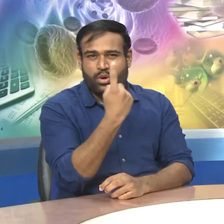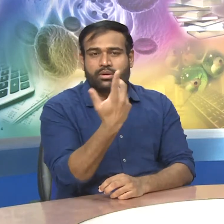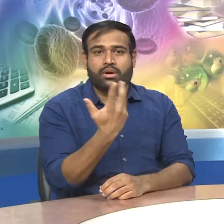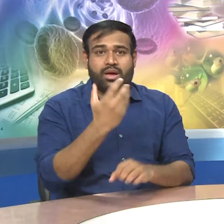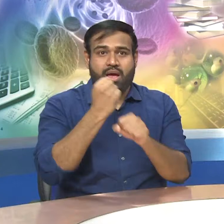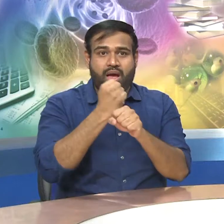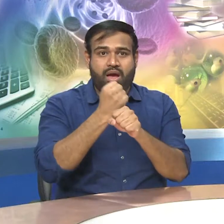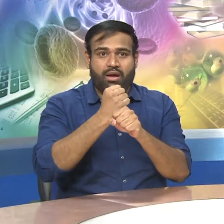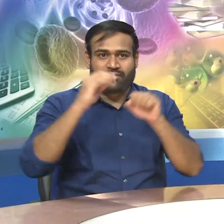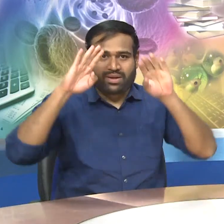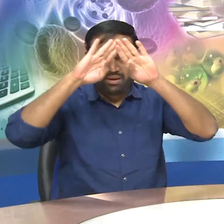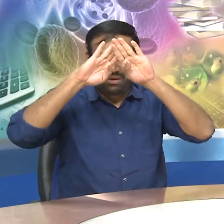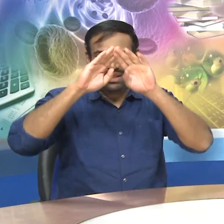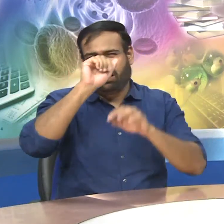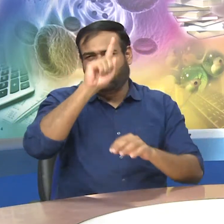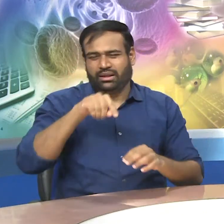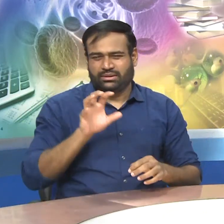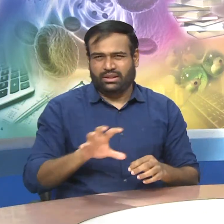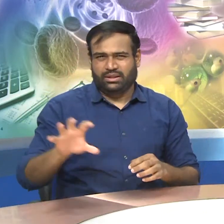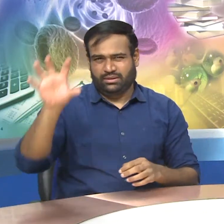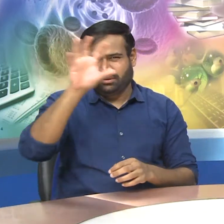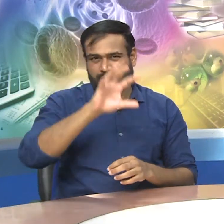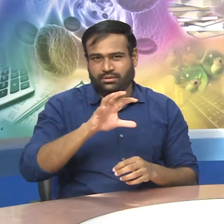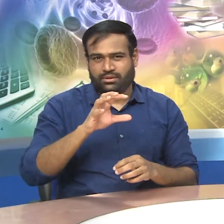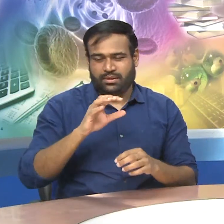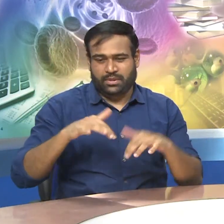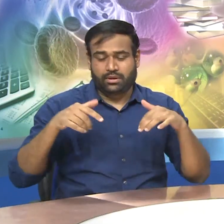in unicameralization, first